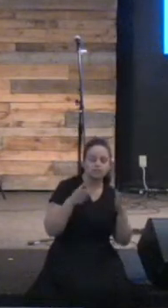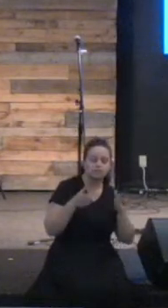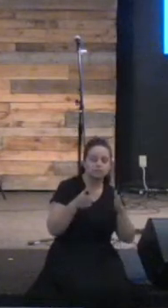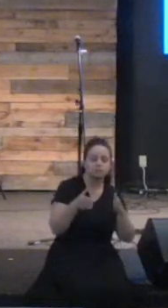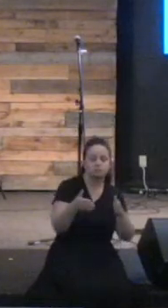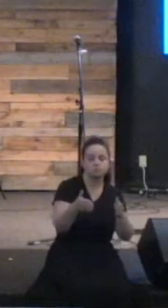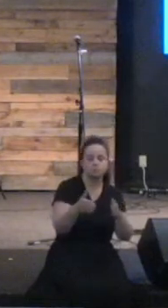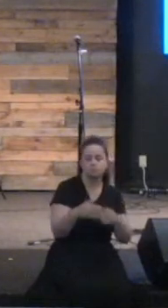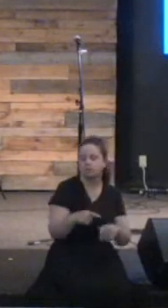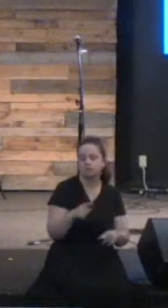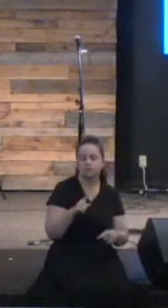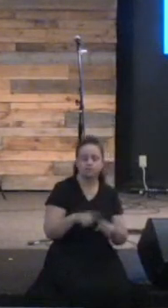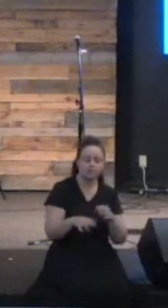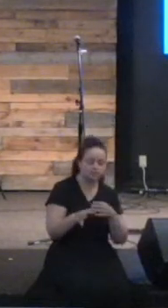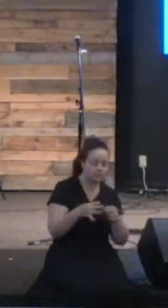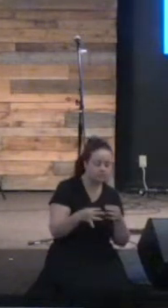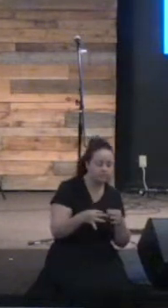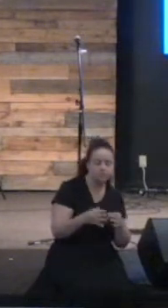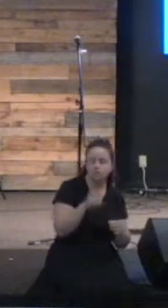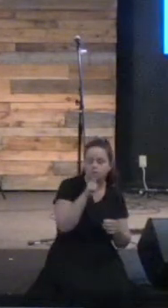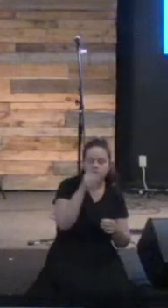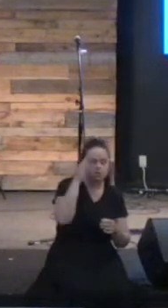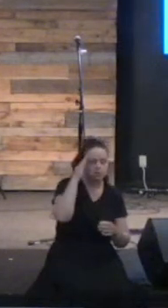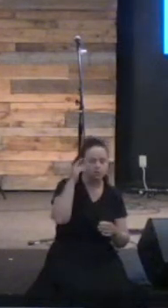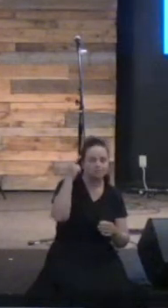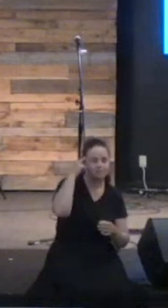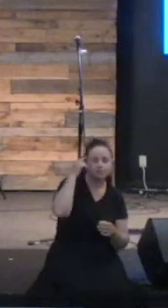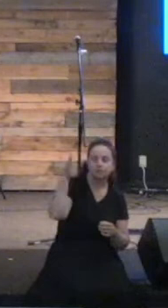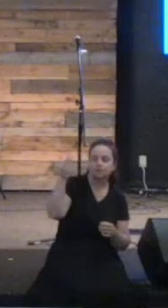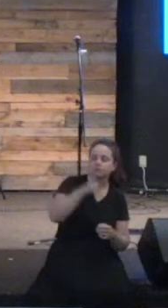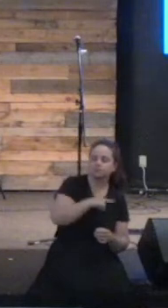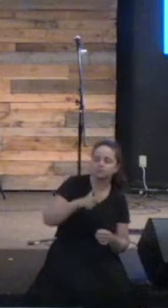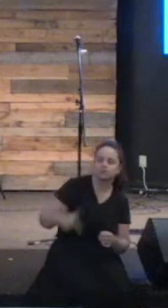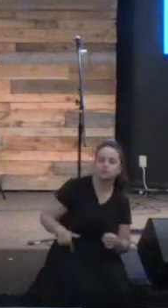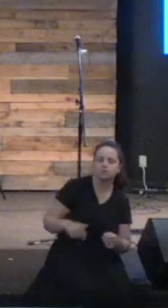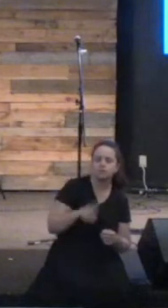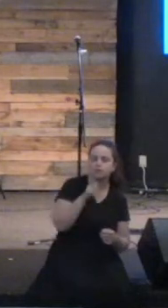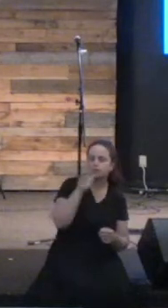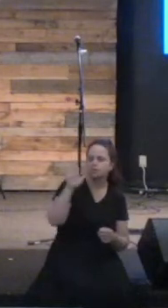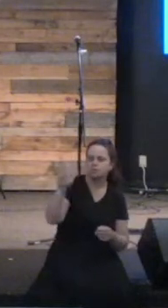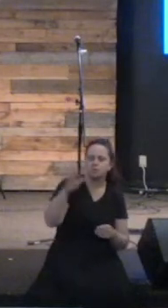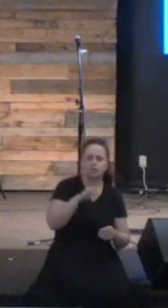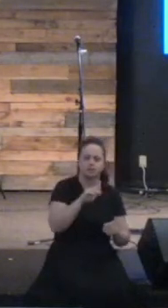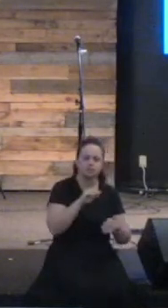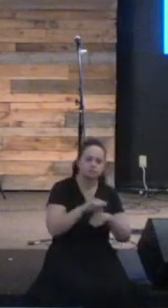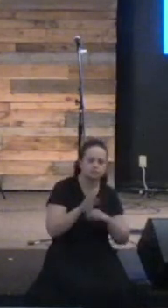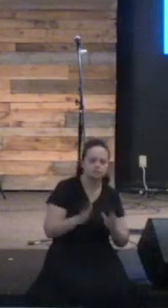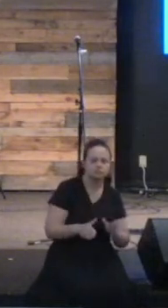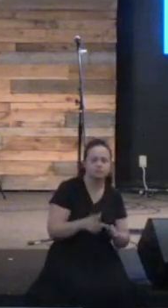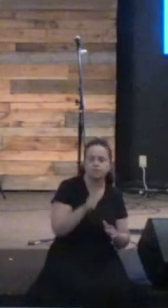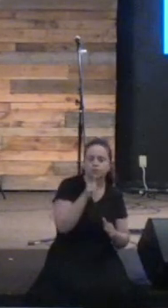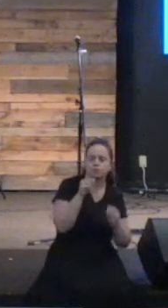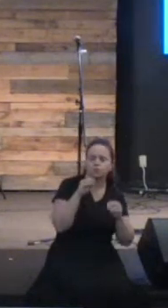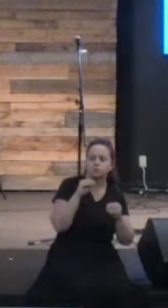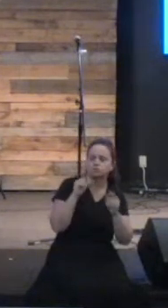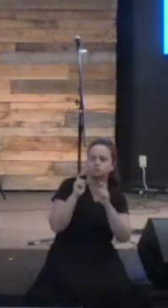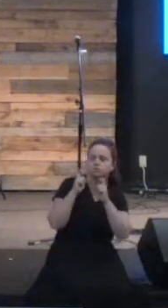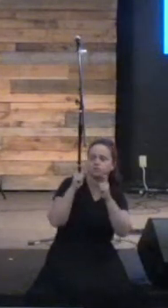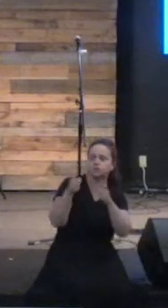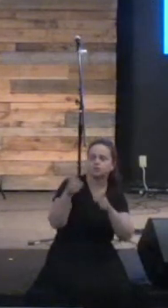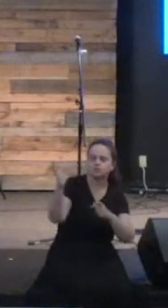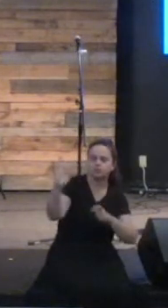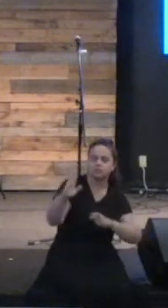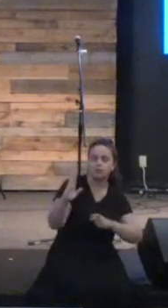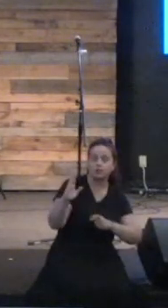out who has known the mind of the Lord who has been his counselor who has ever given to God that God should